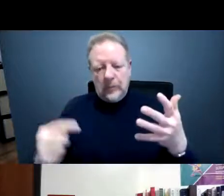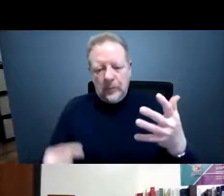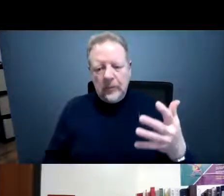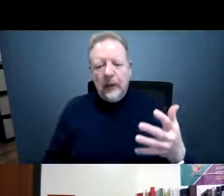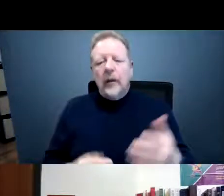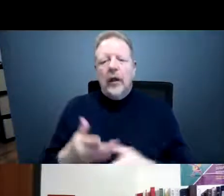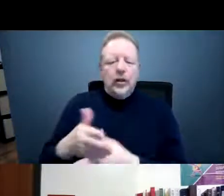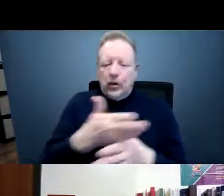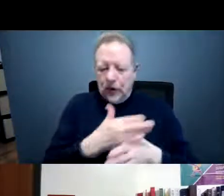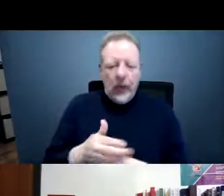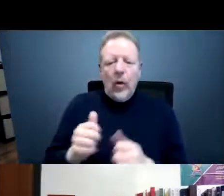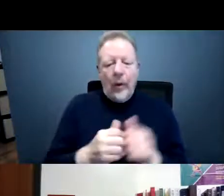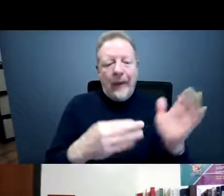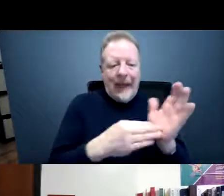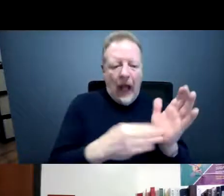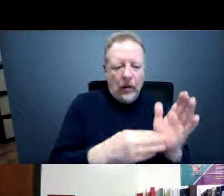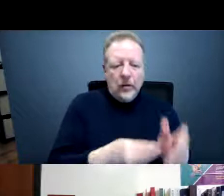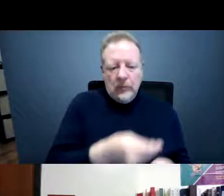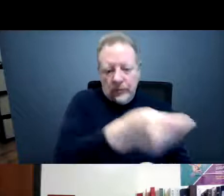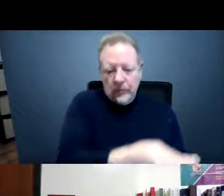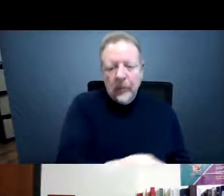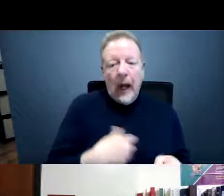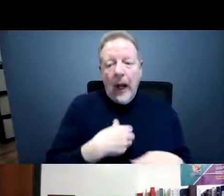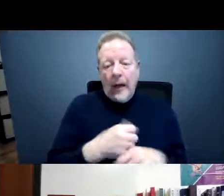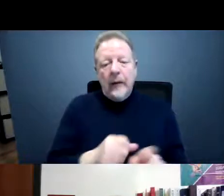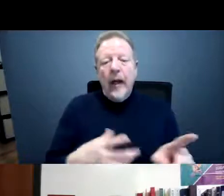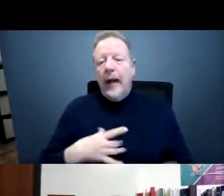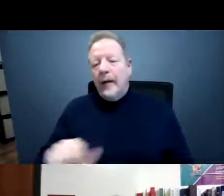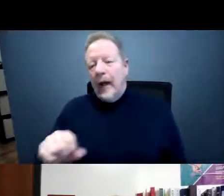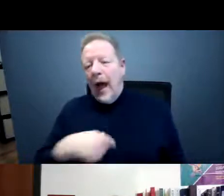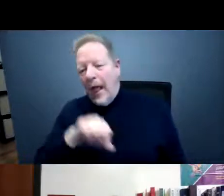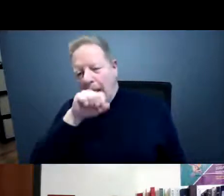share with physicians' offices. And I also made one. I love Spanish. It's so ethnic.